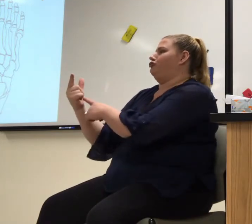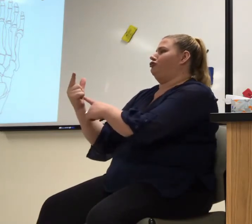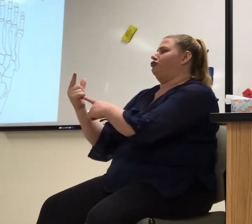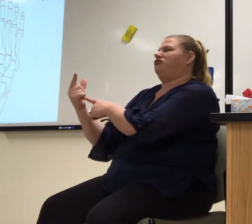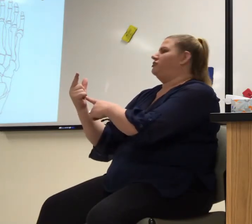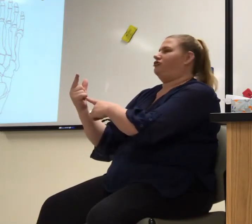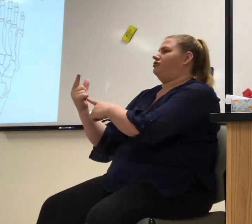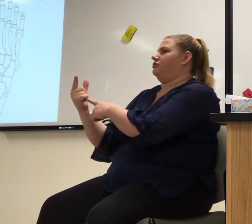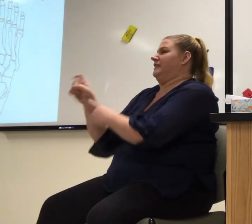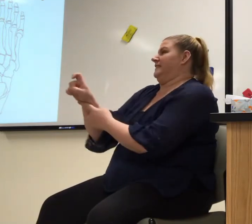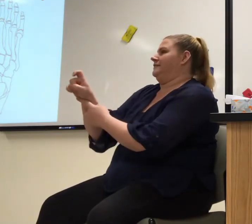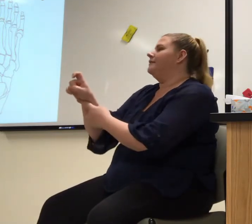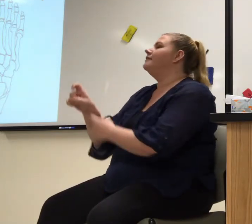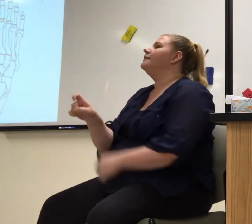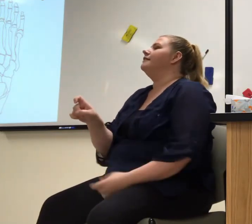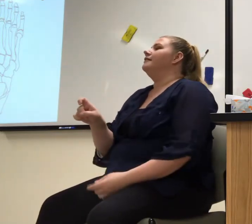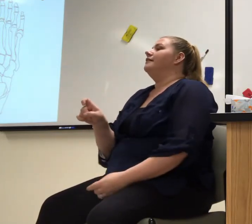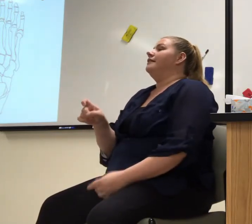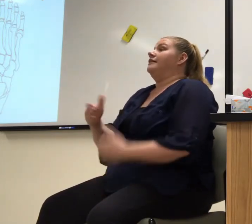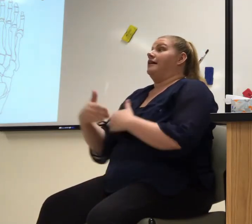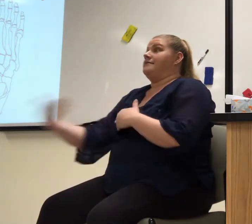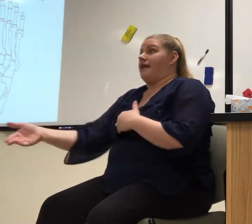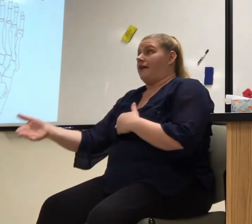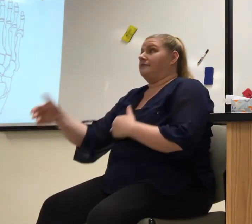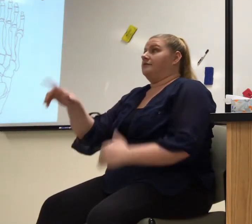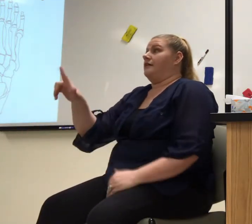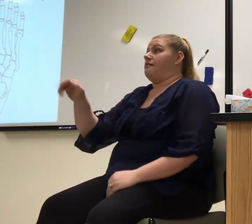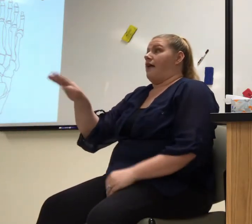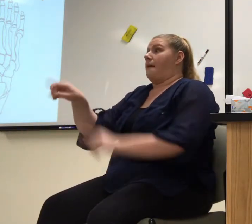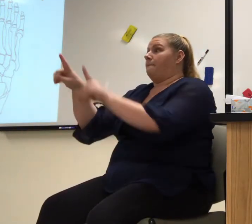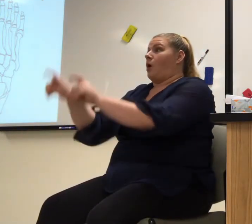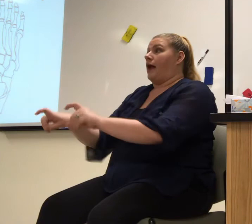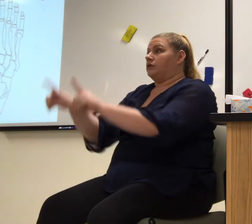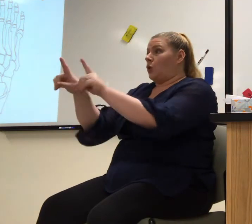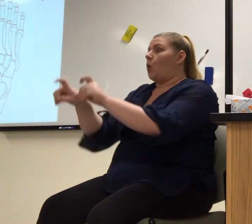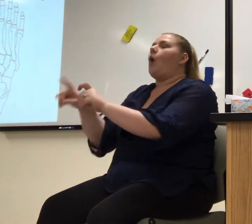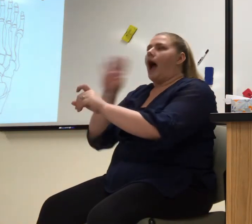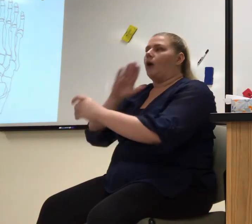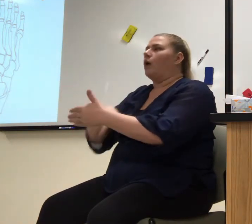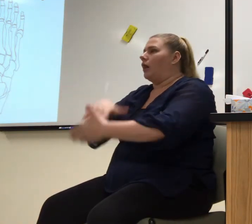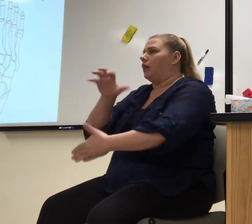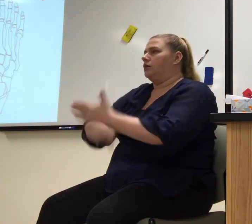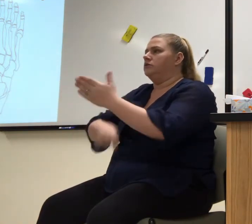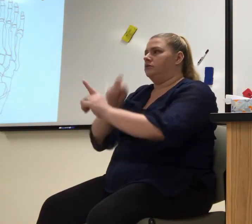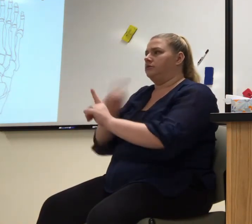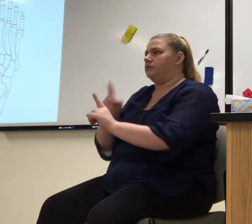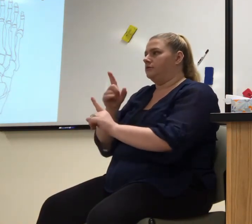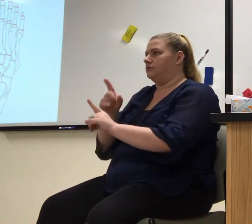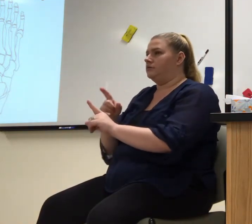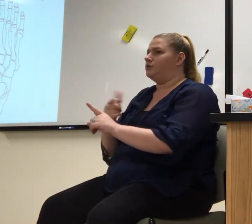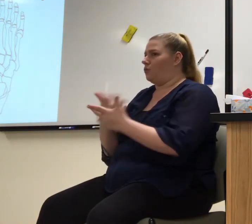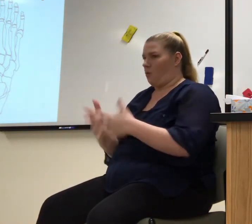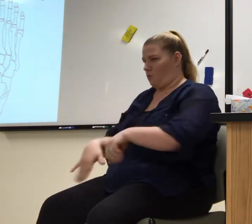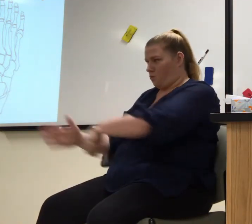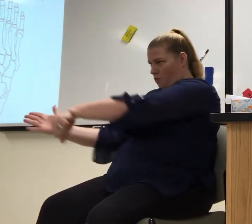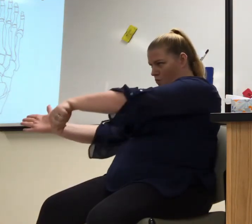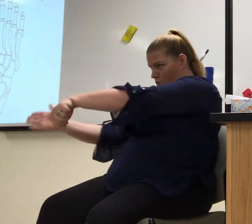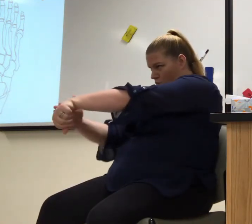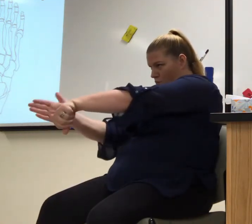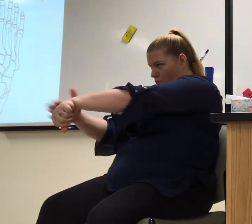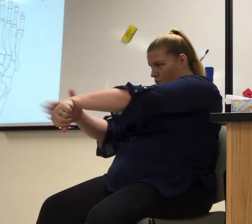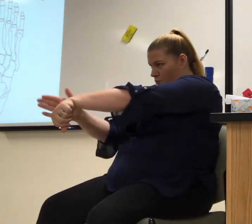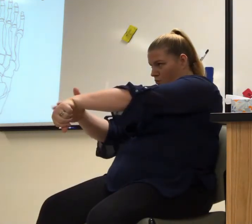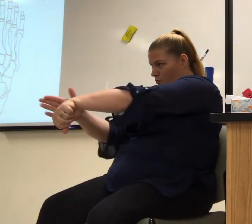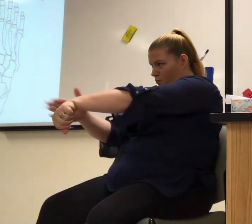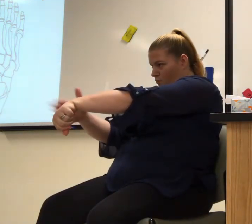go. Not on this upcoming lab practical. I will mark that wrong this time. So you've been warned. Fired my